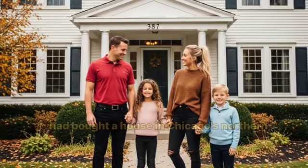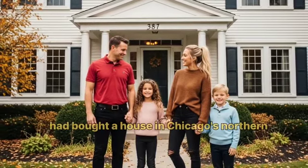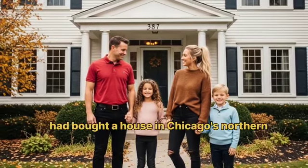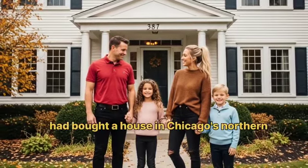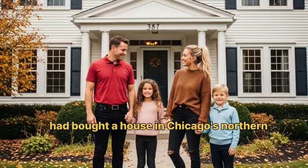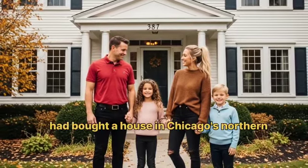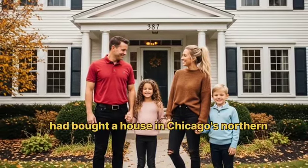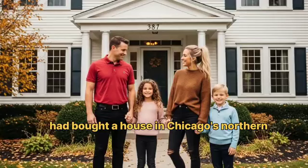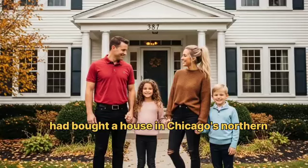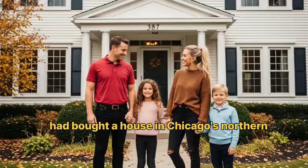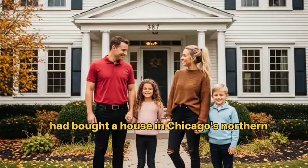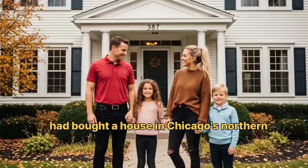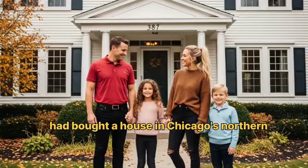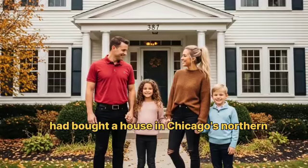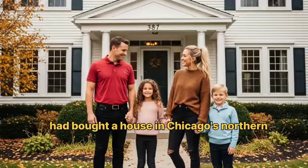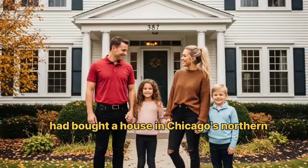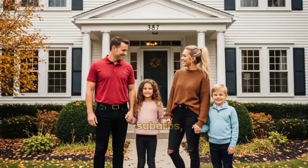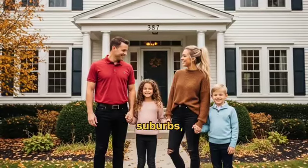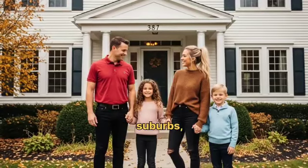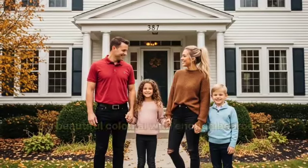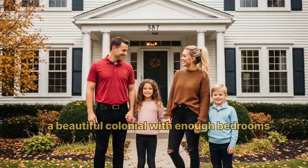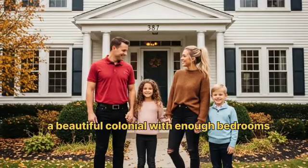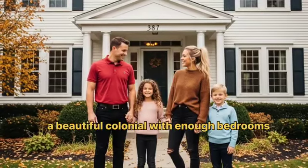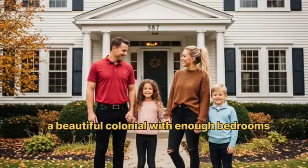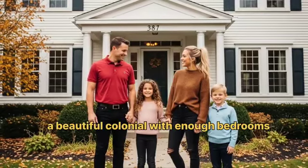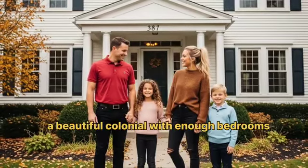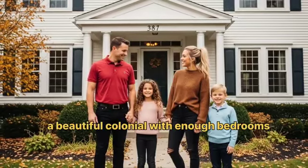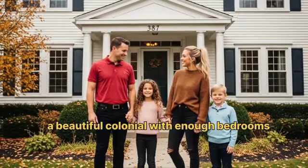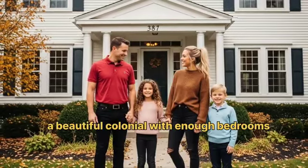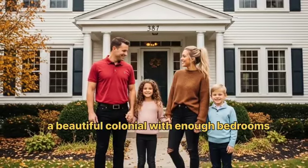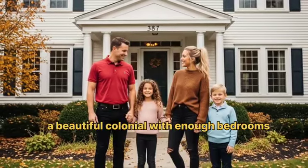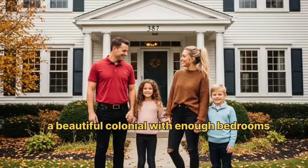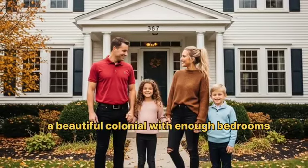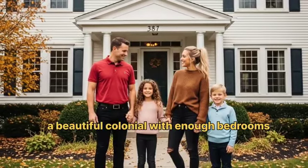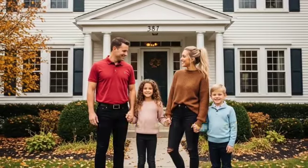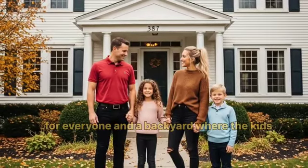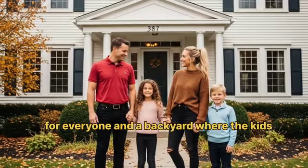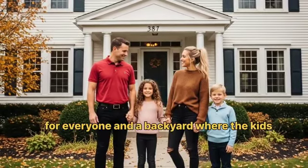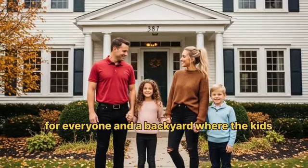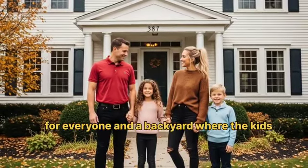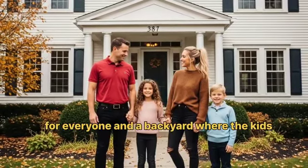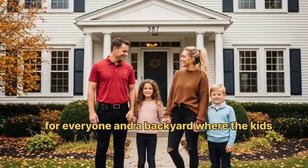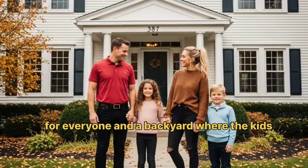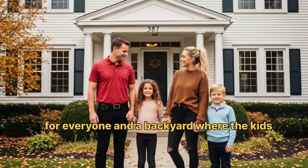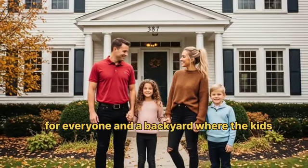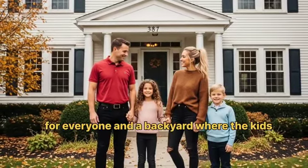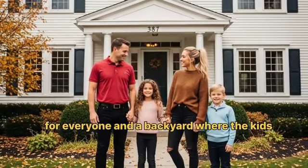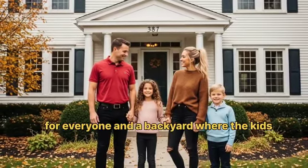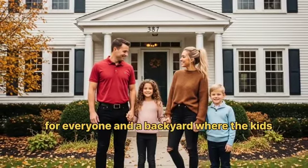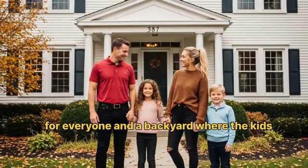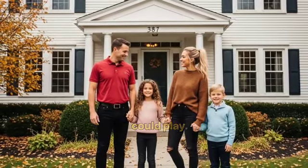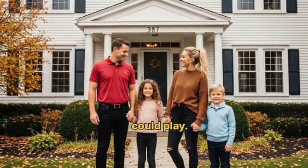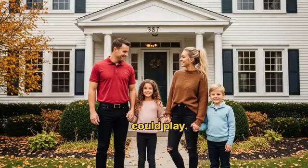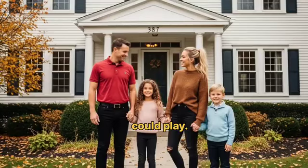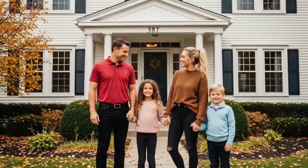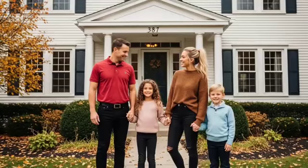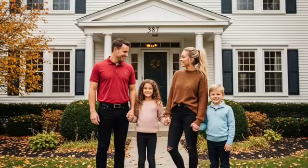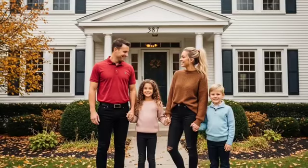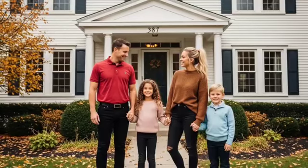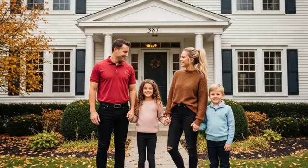Kendall had bought a house in Chicago's northern suburbs, a beautiful colonial with enough bedrooms for everyone and a backyard where the kids could play.